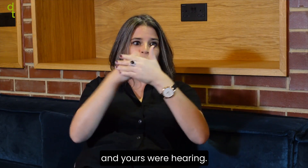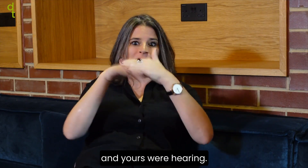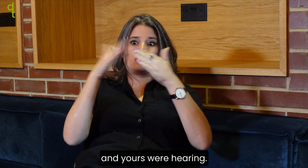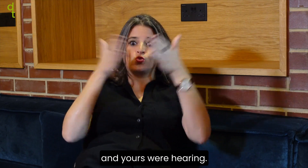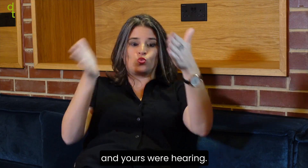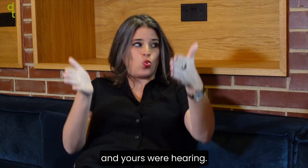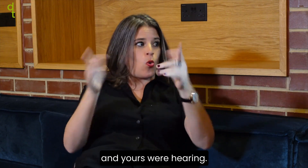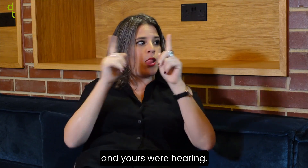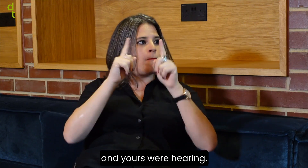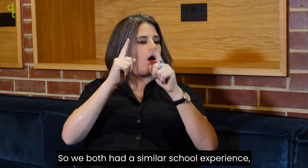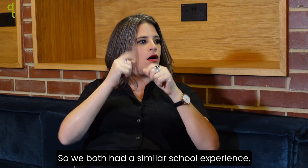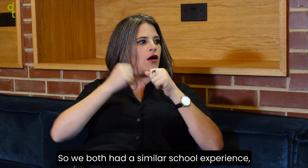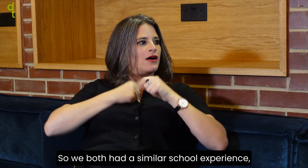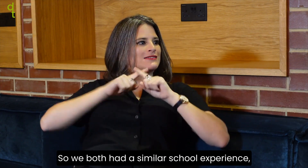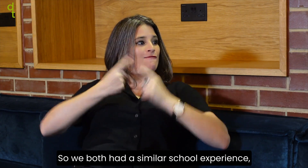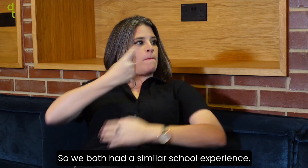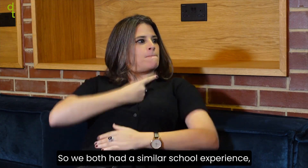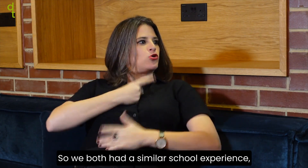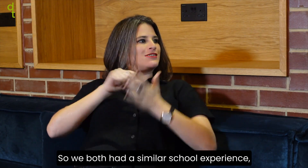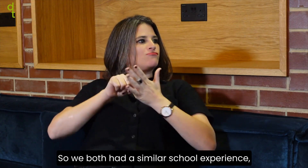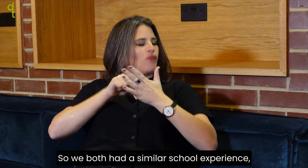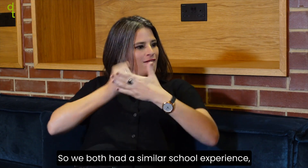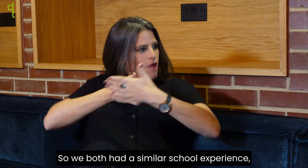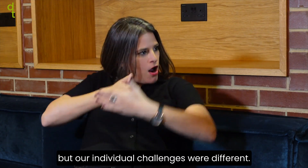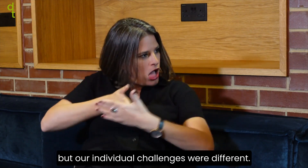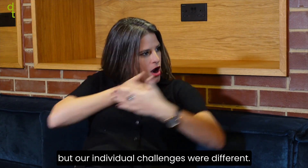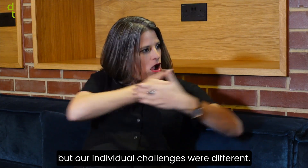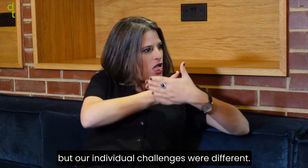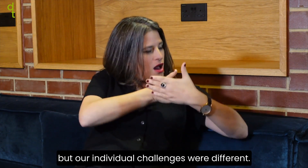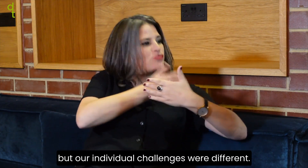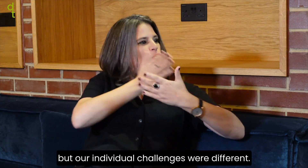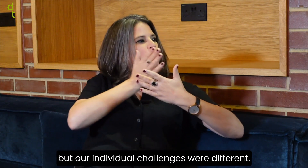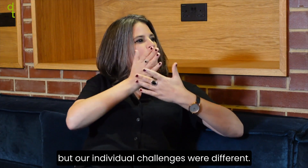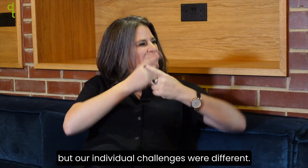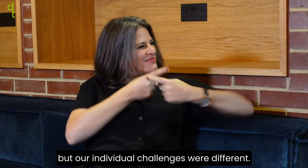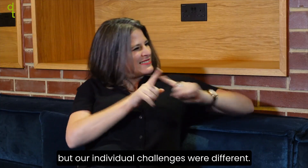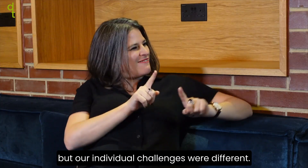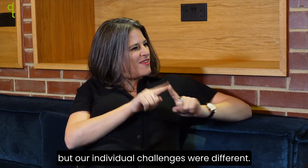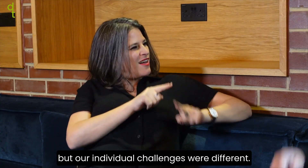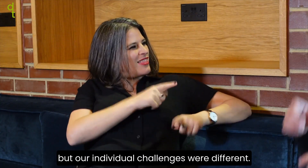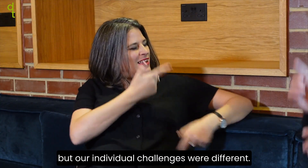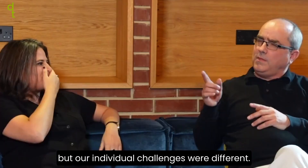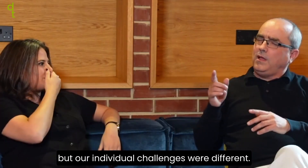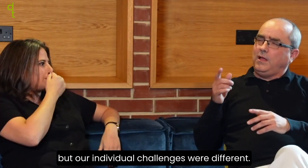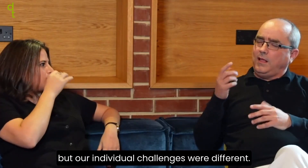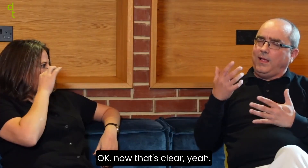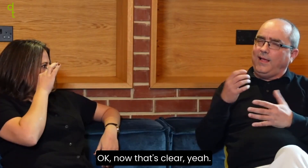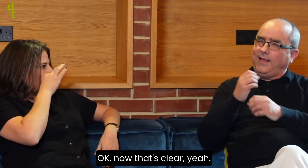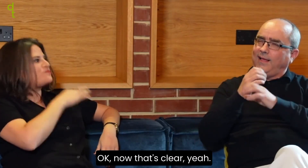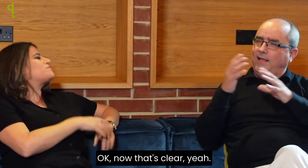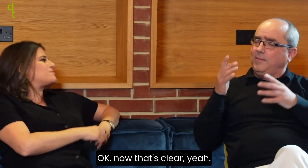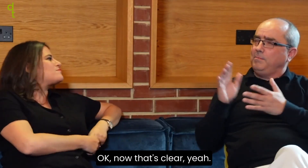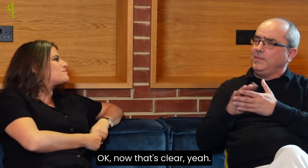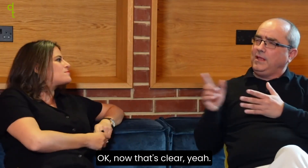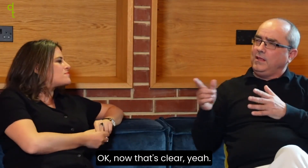and yours were hearing. So we both had a similar school experience, but our individual challenges were different. Okay, now that's clear,